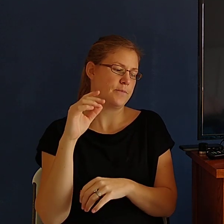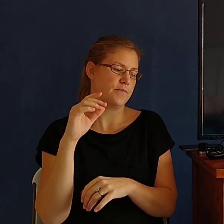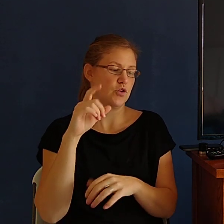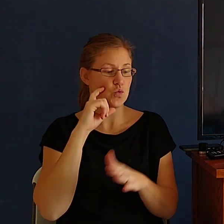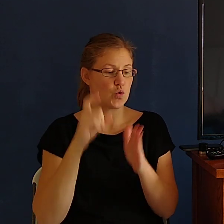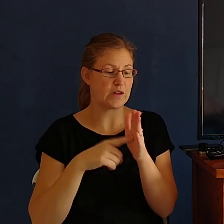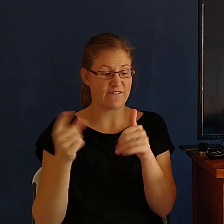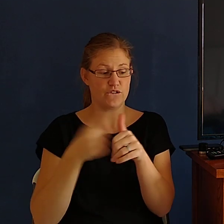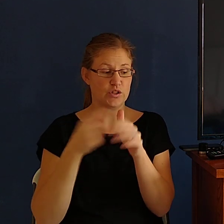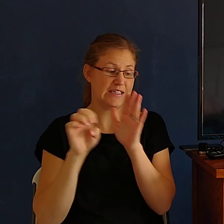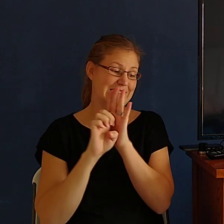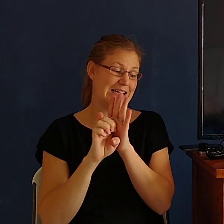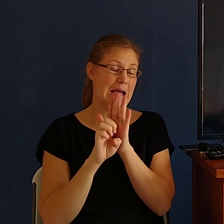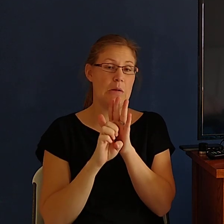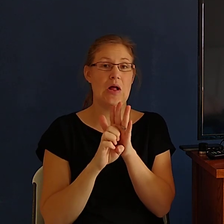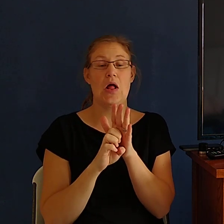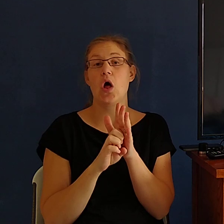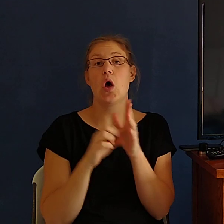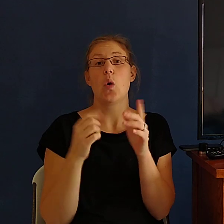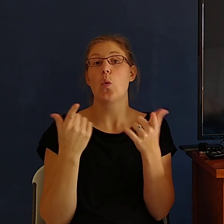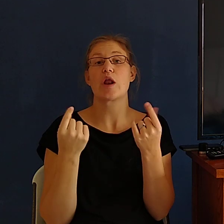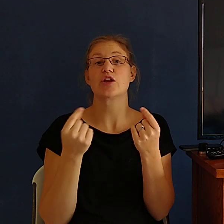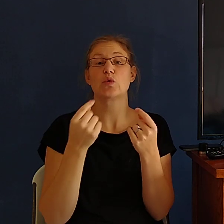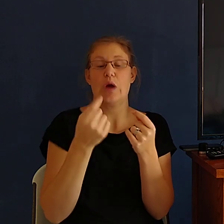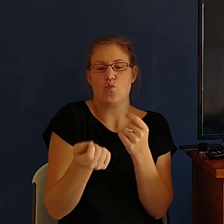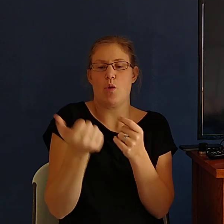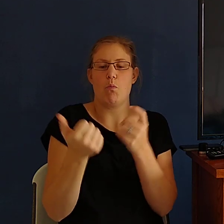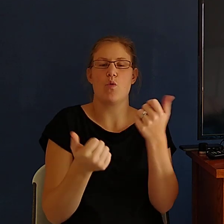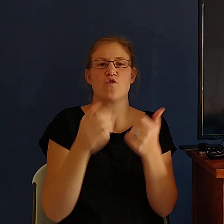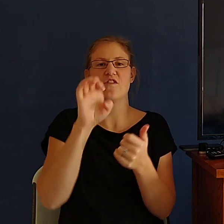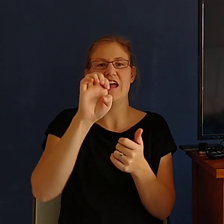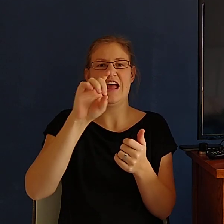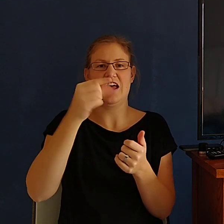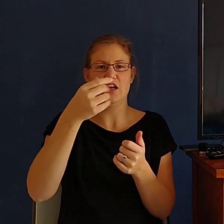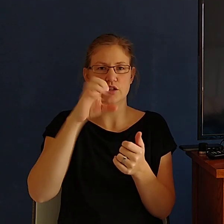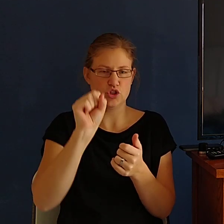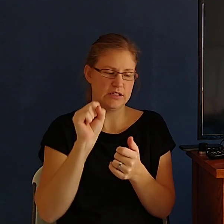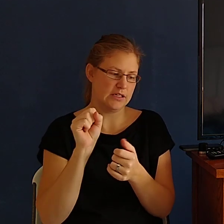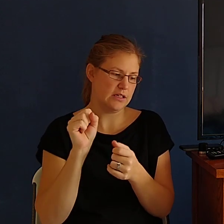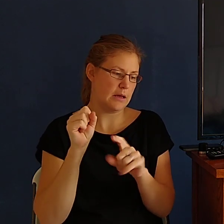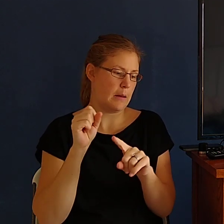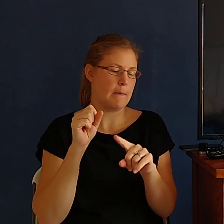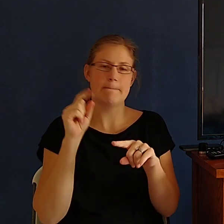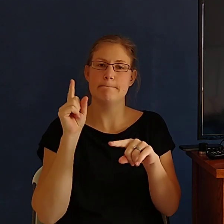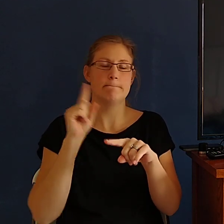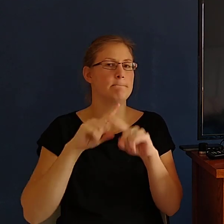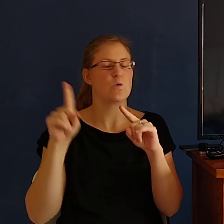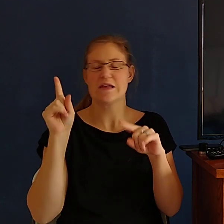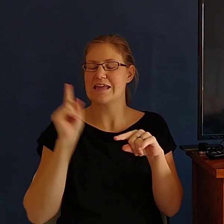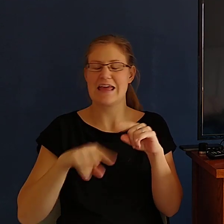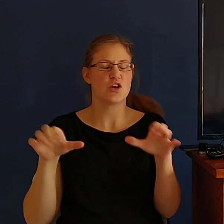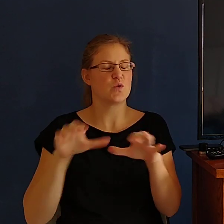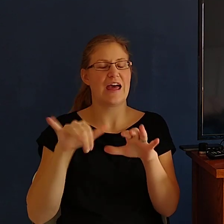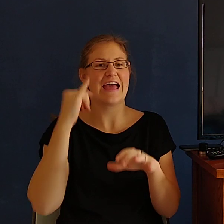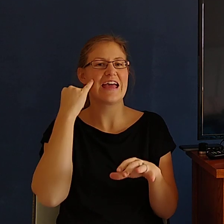example that I just removed the edges, but we cannot do that if we have like a